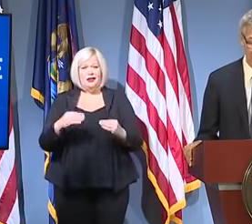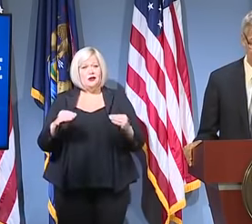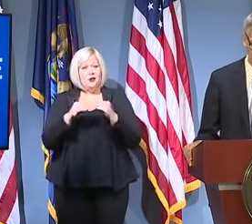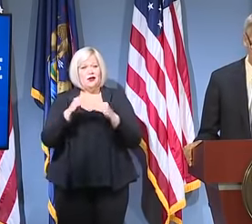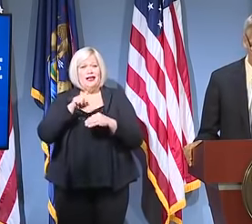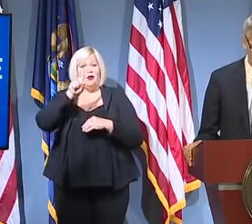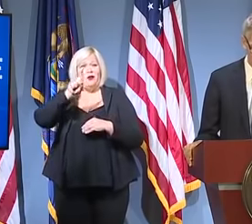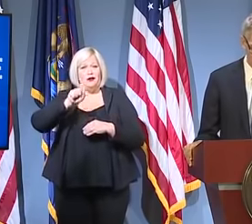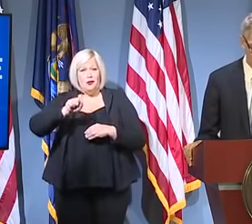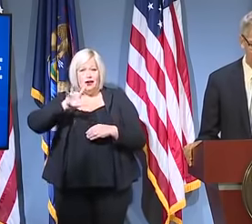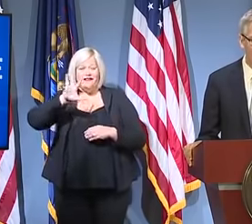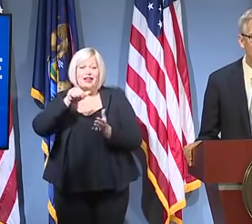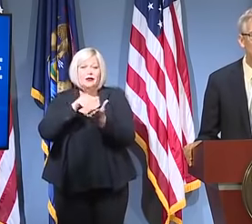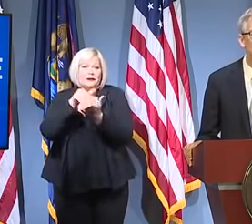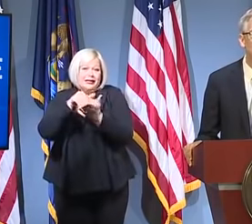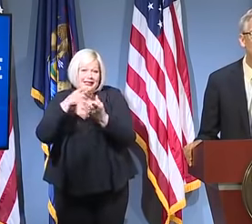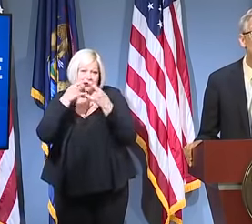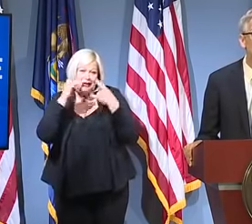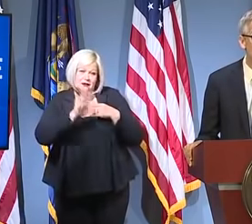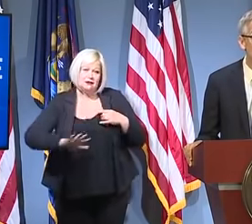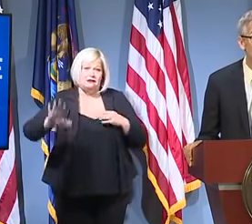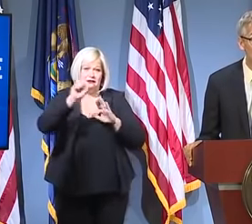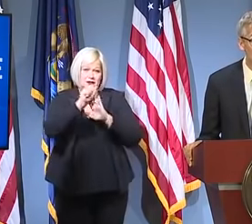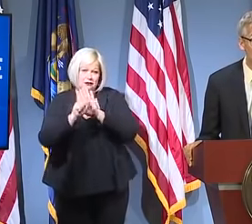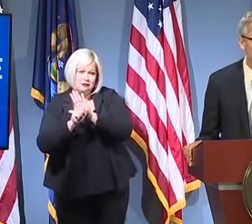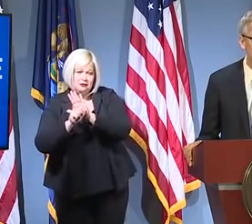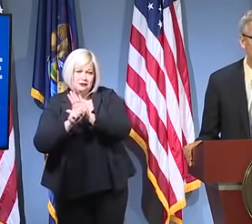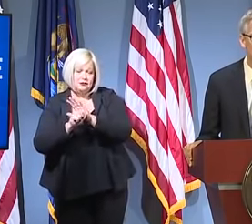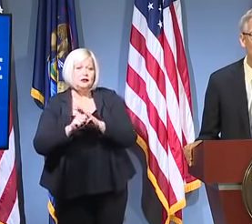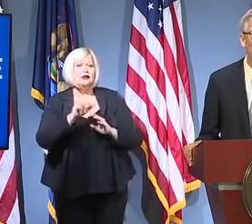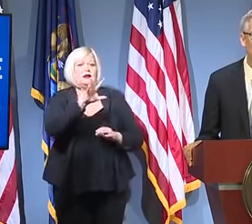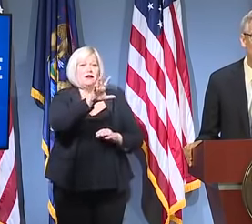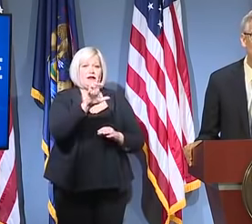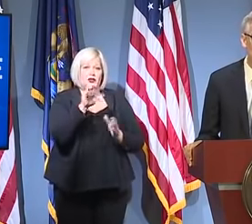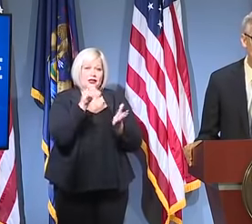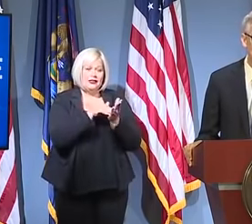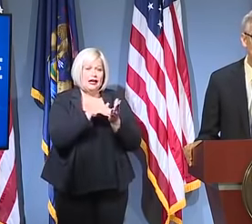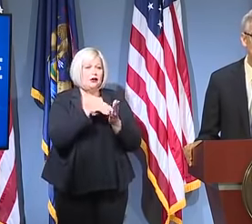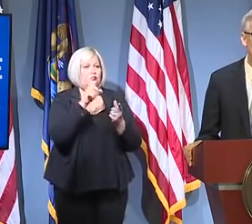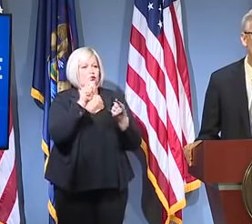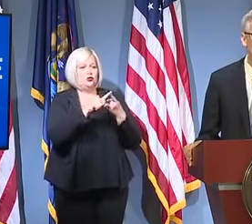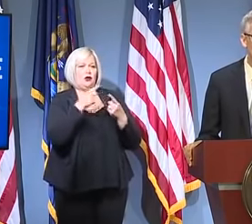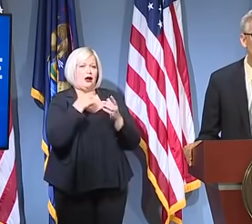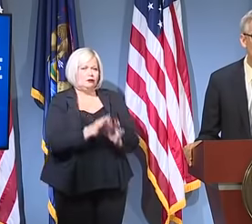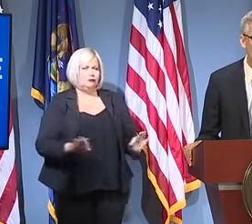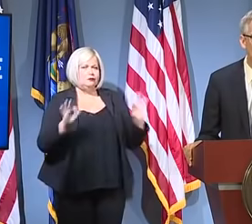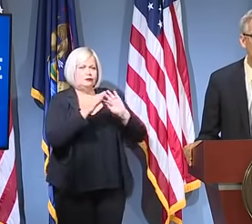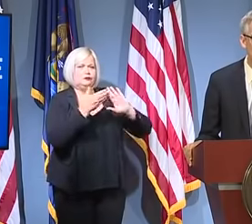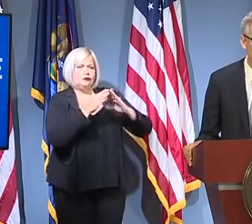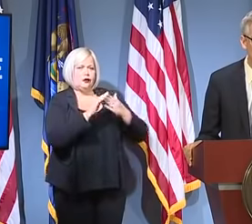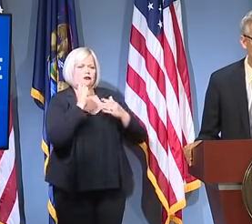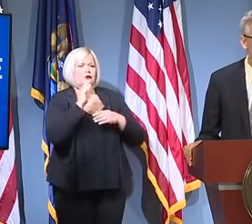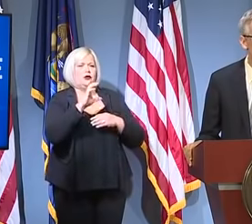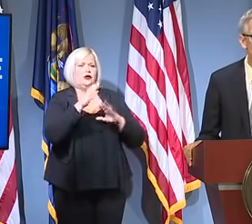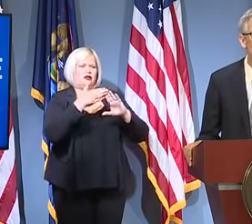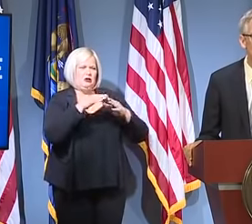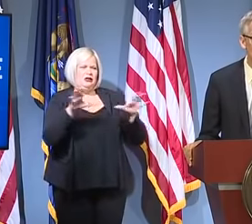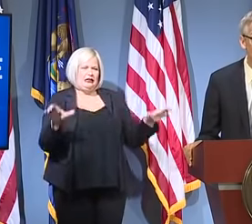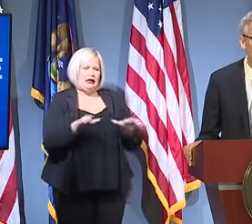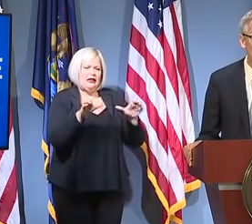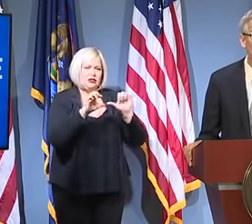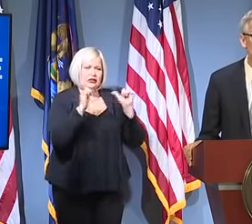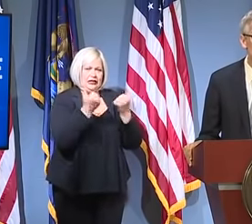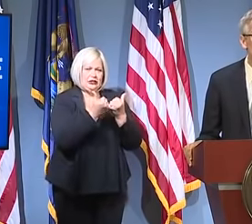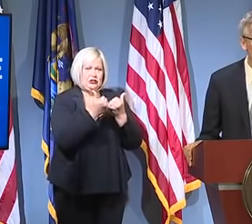million masks statewide. These include 500,000 to our critical partners at community action agencies